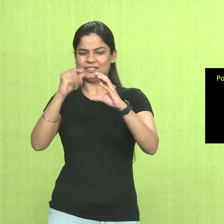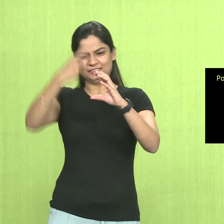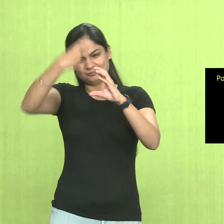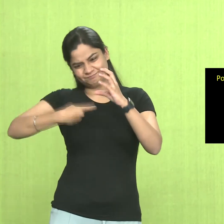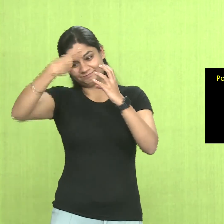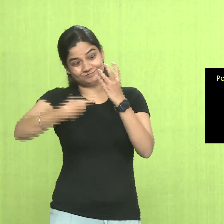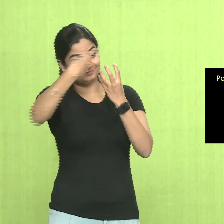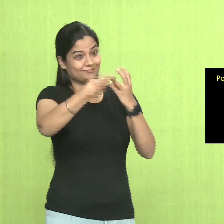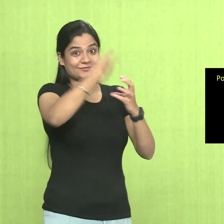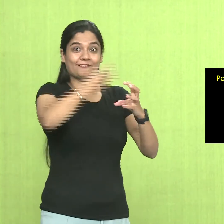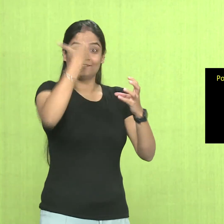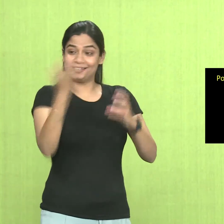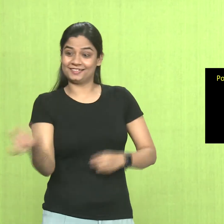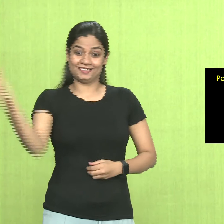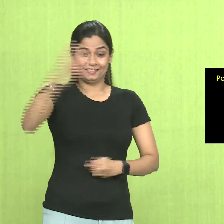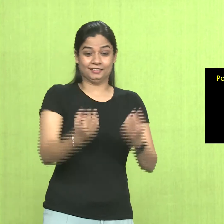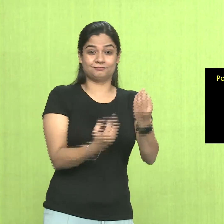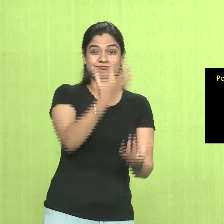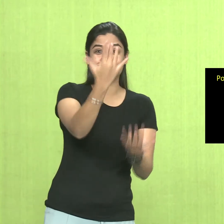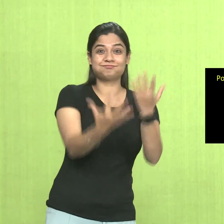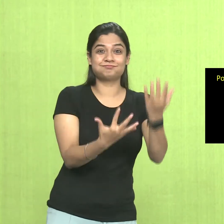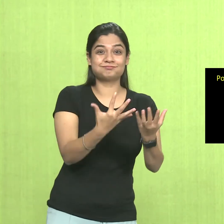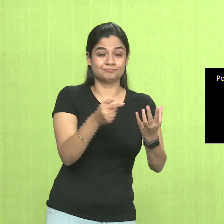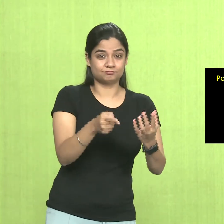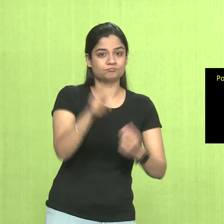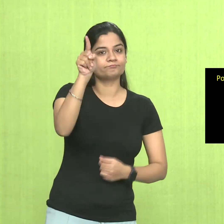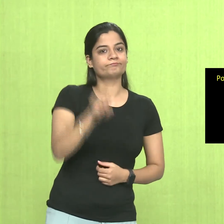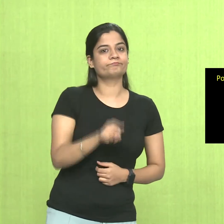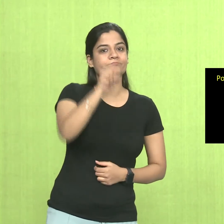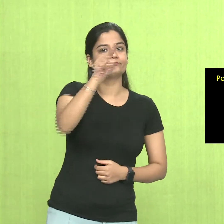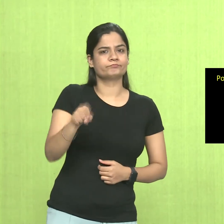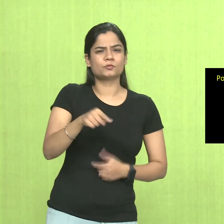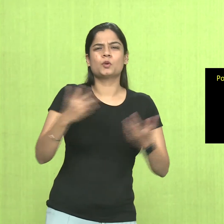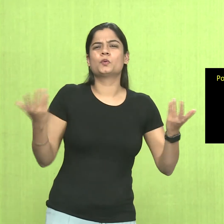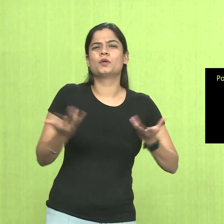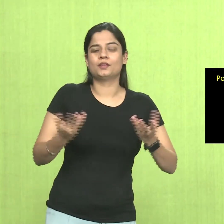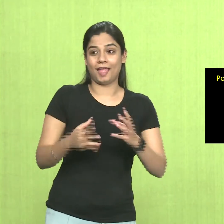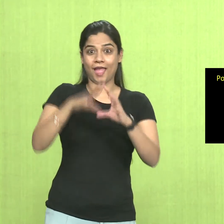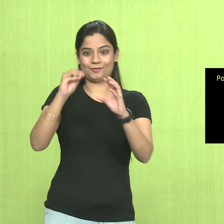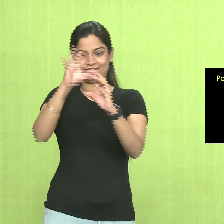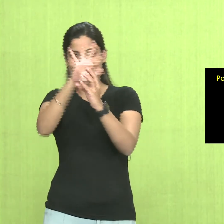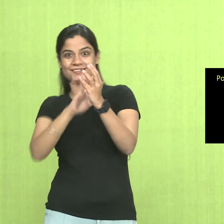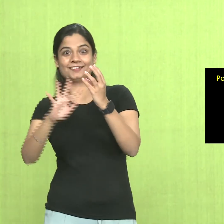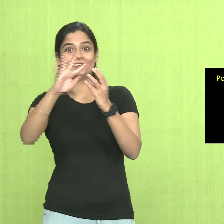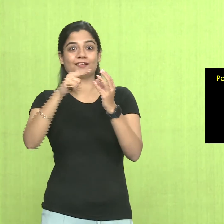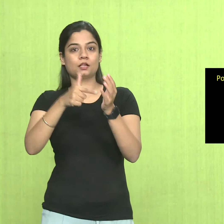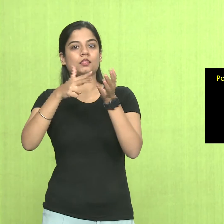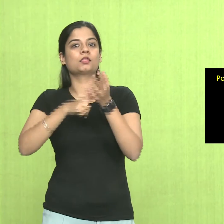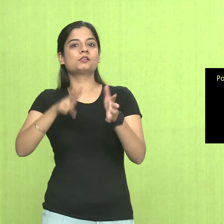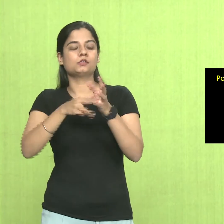skin. For example, for potato, keep the skin on and then boil. Do not remove the skin and boil because the nutrient